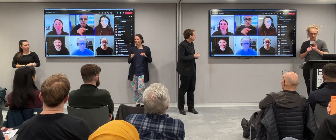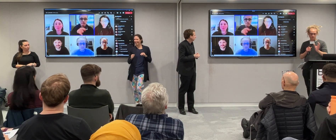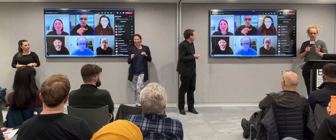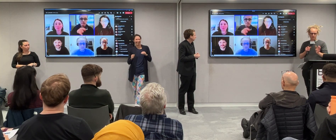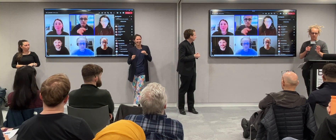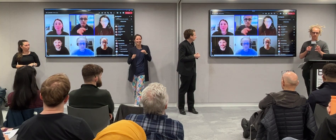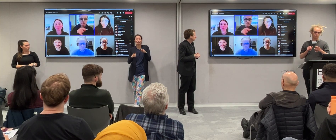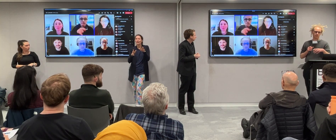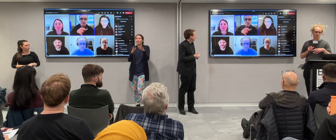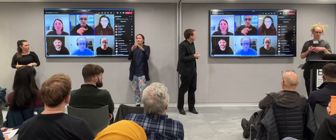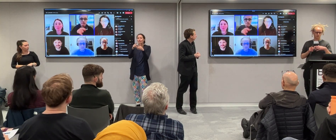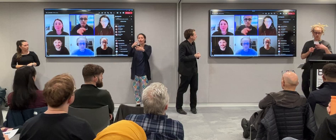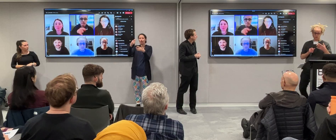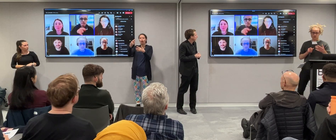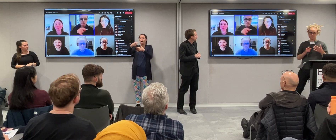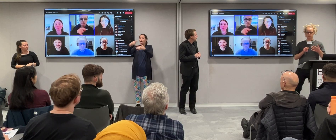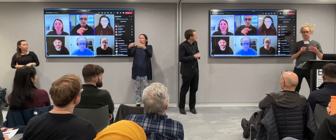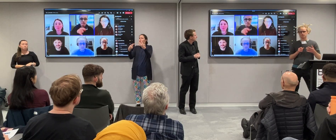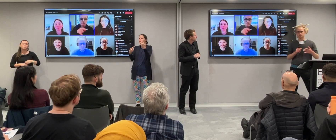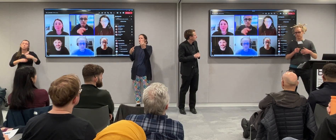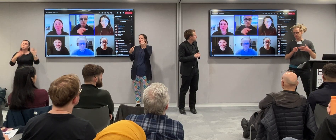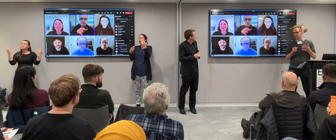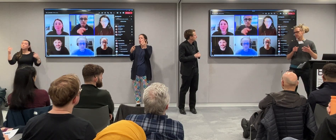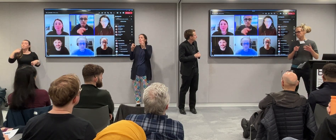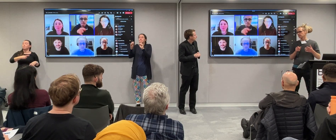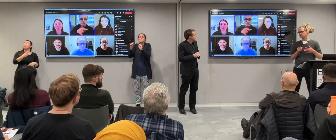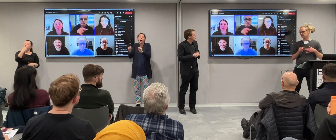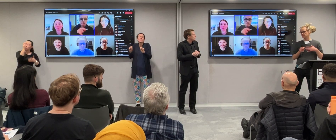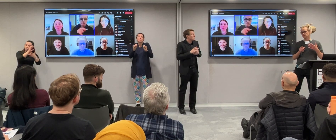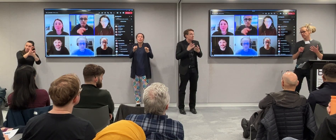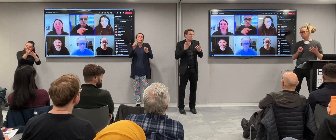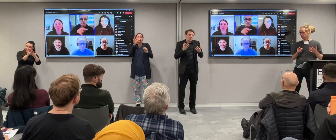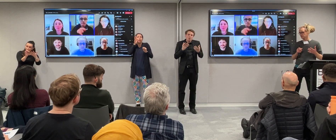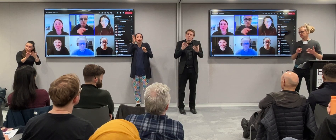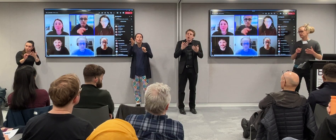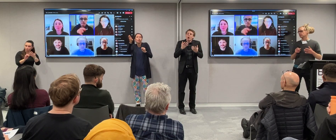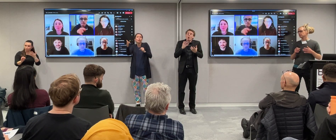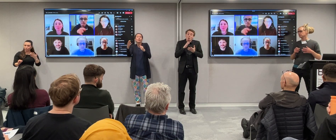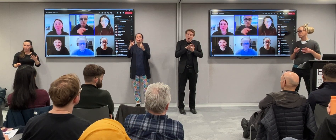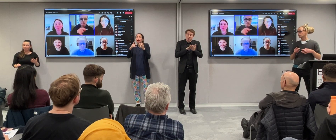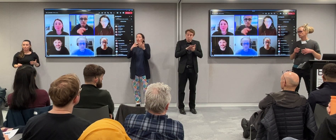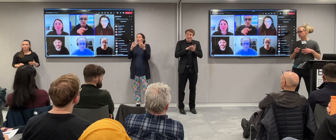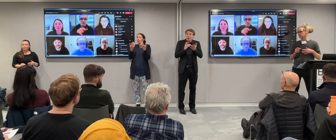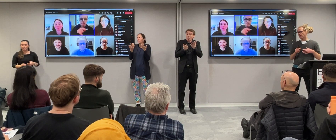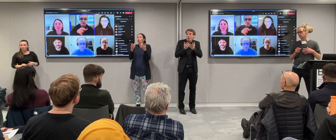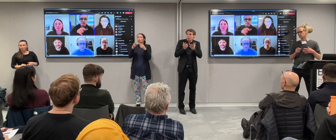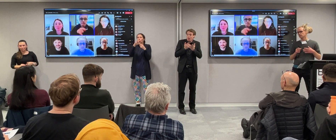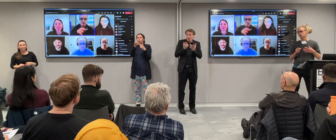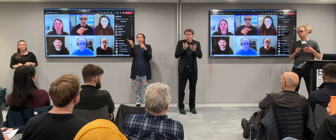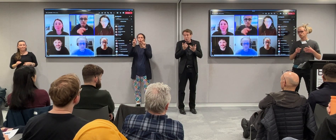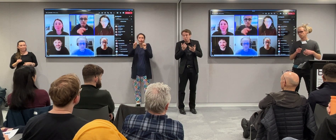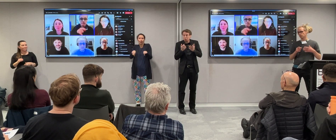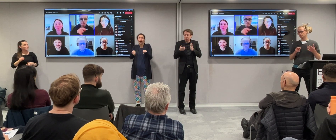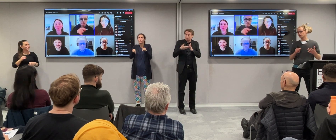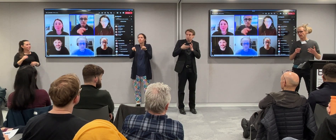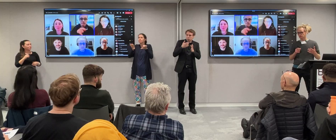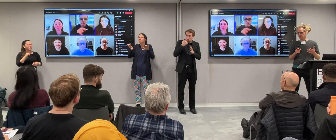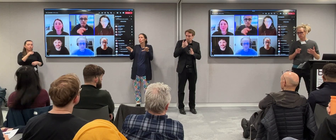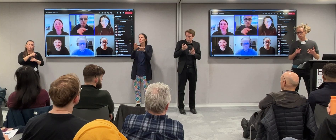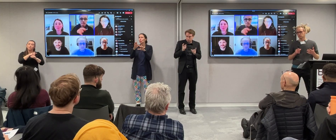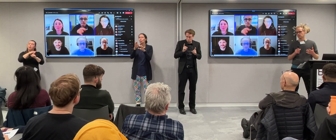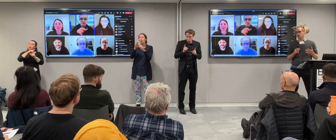Yeah, other kind of like follow-up possibilities this enables is like you can actually do